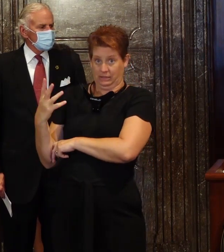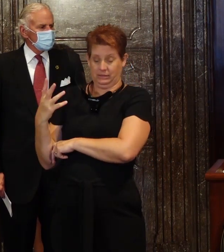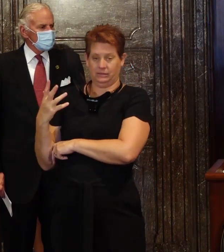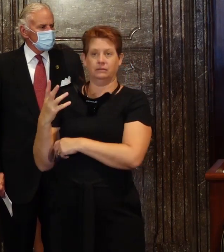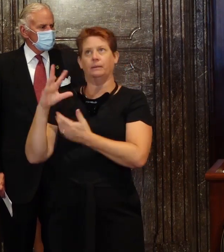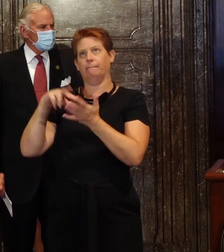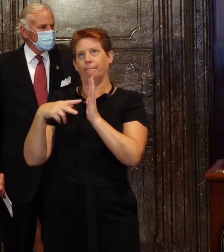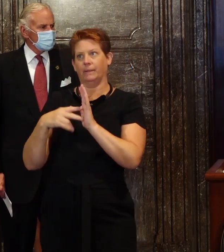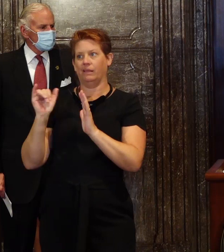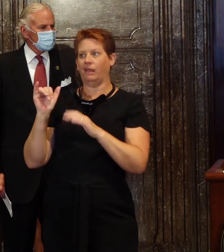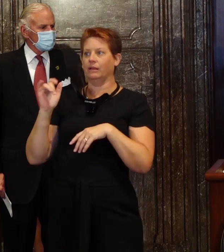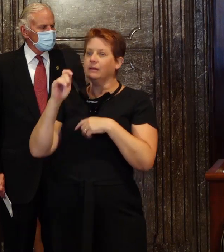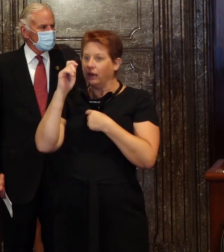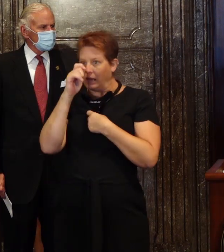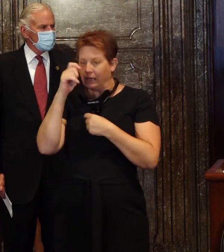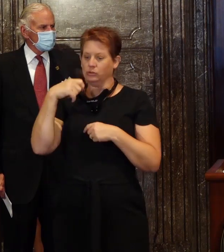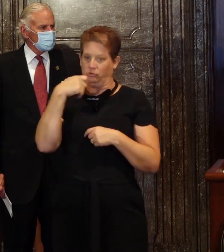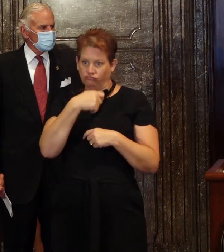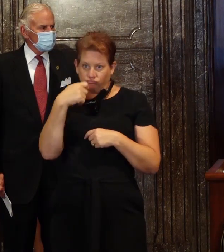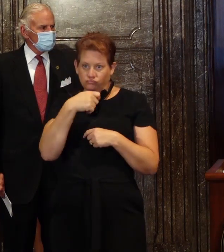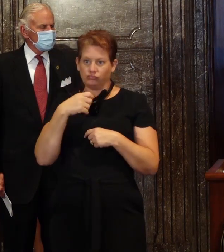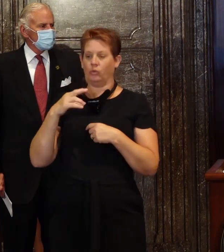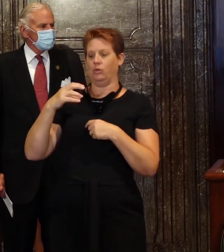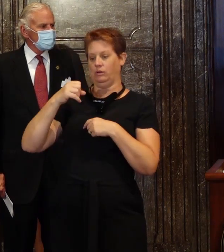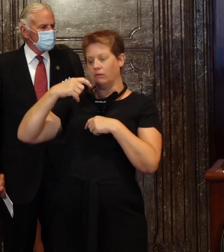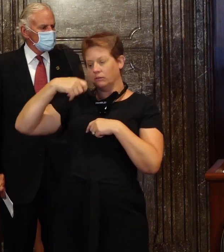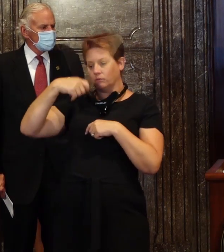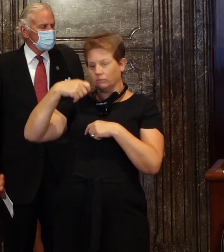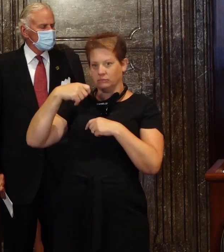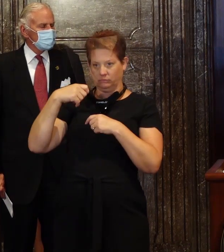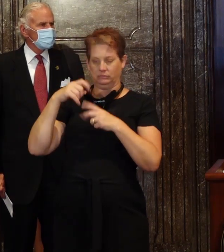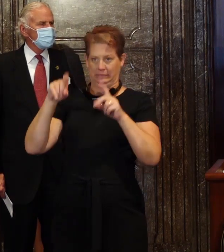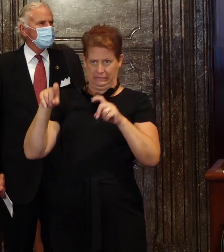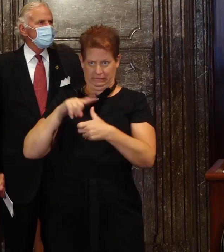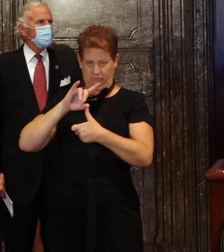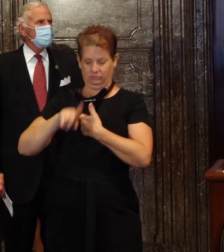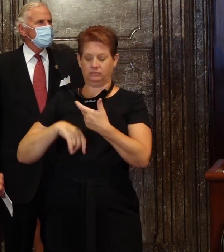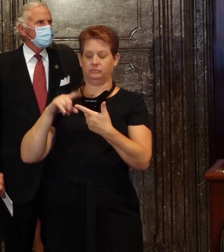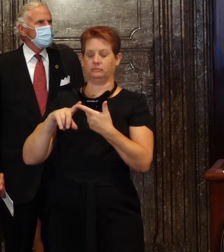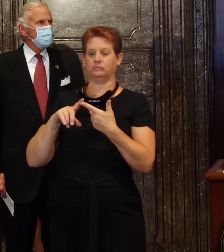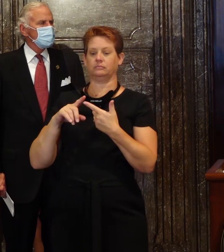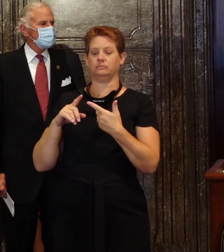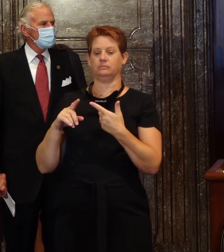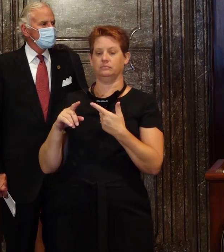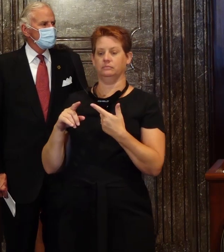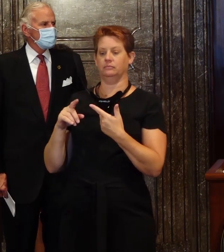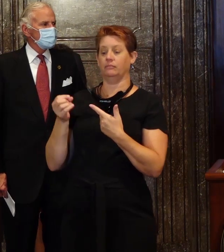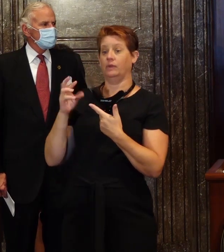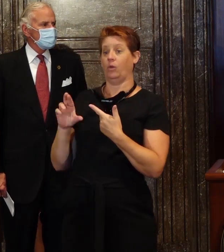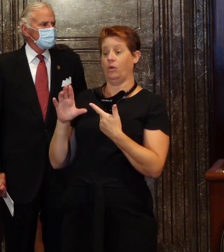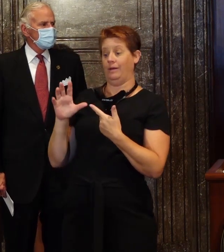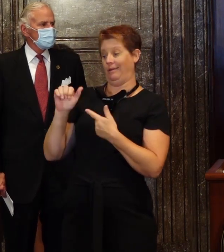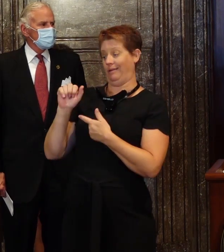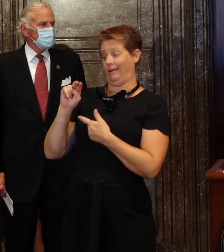this would be a test from a nasal or oral swab or a saliva test, or a positive result from an